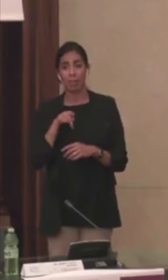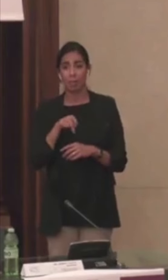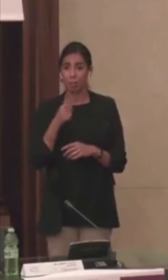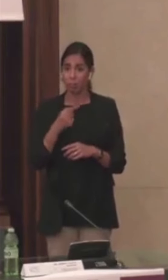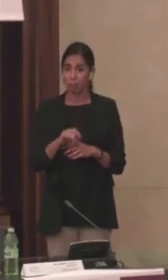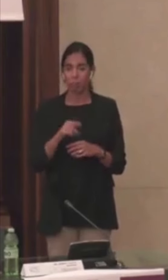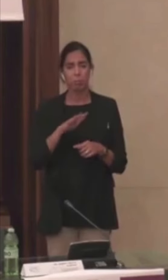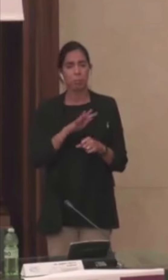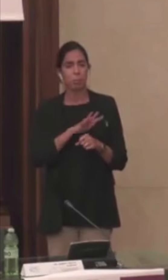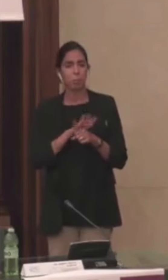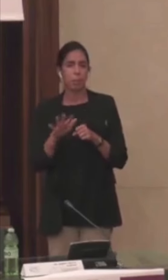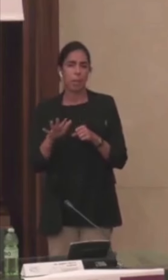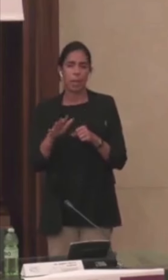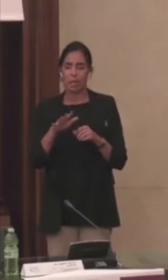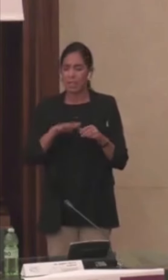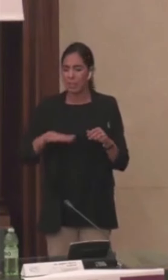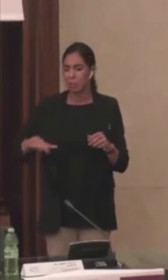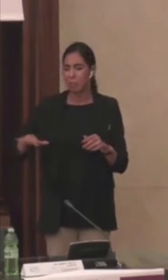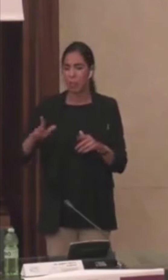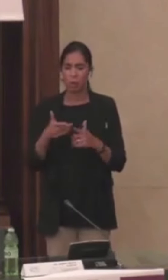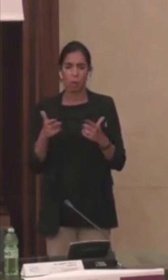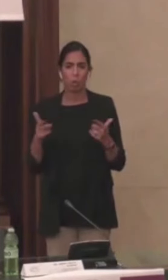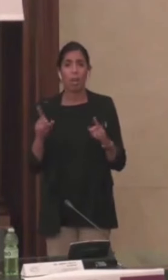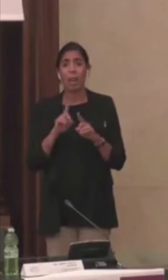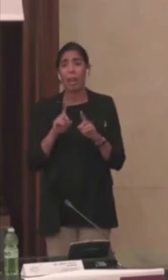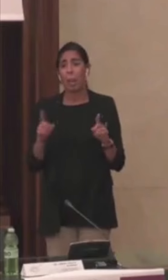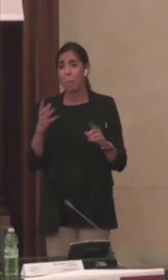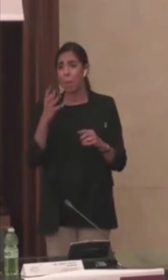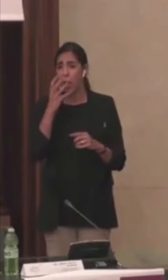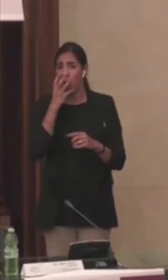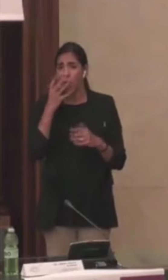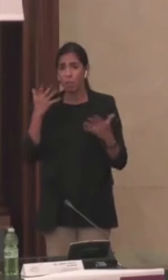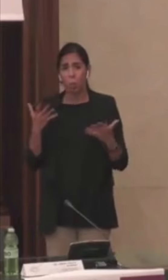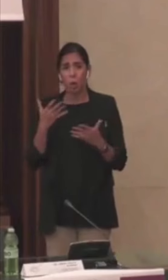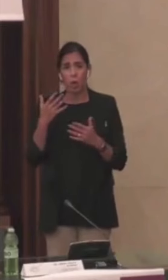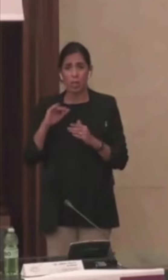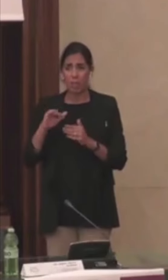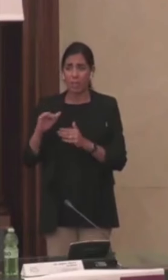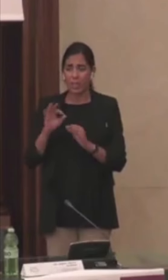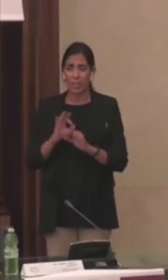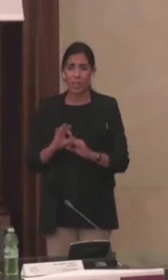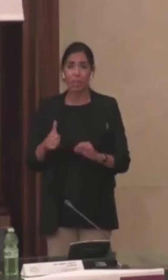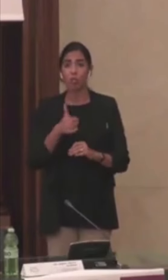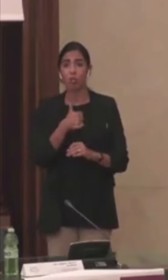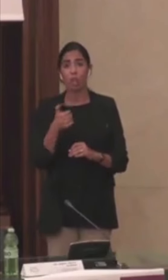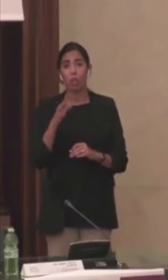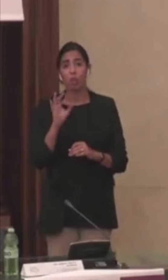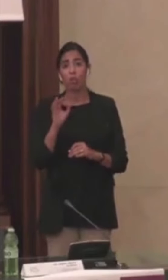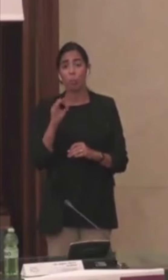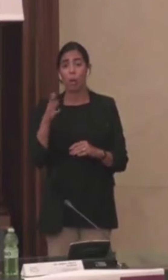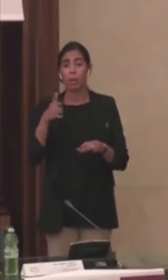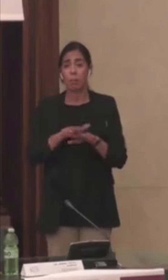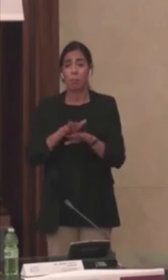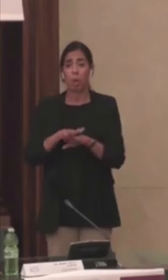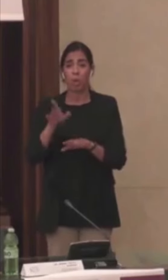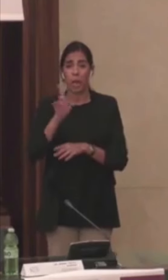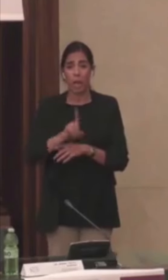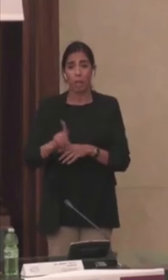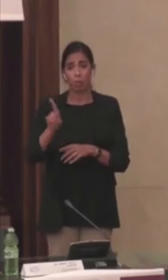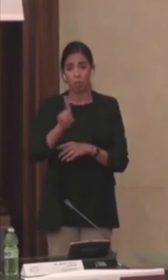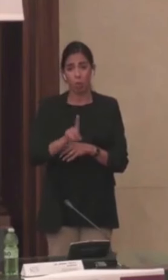with 150 victims every day. We were treating people at home